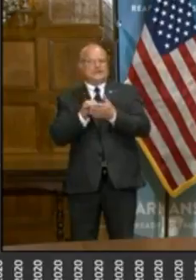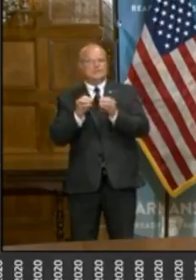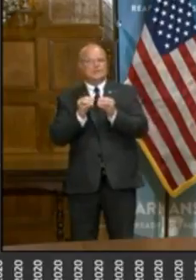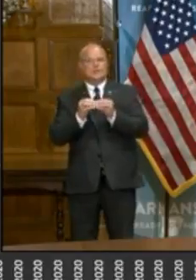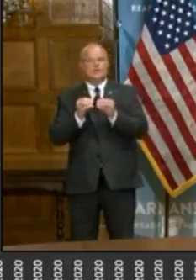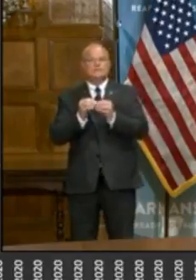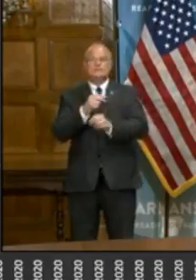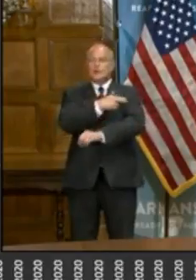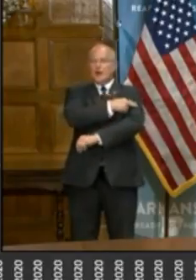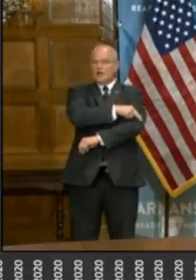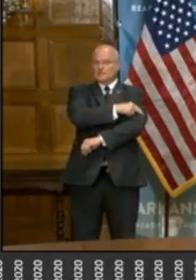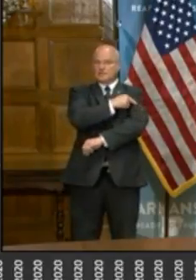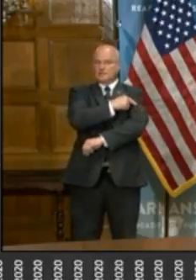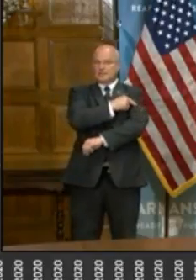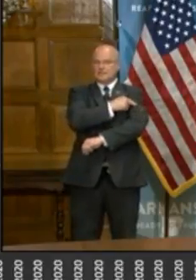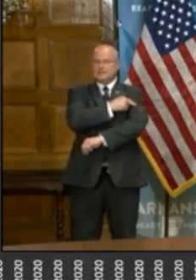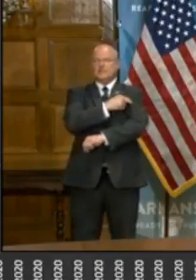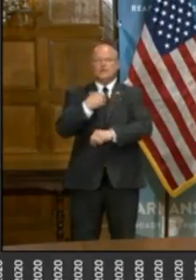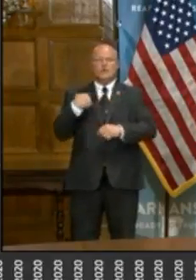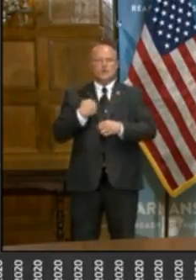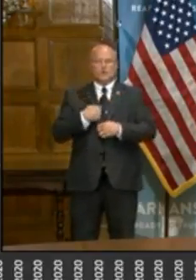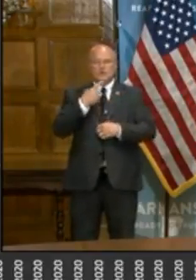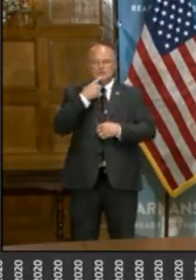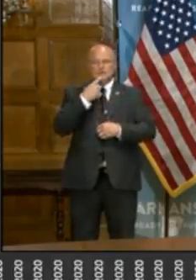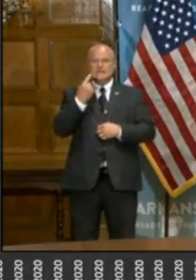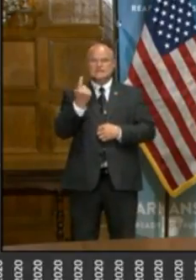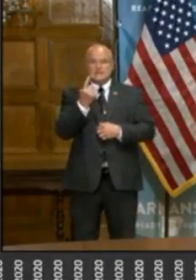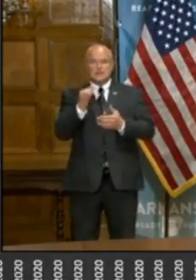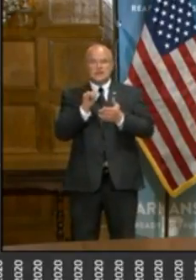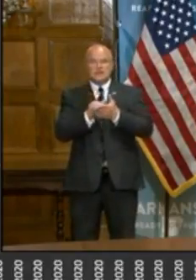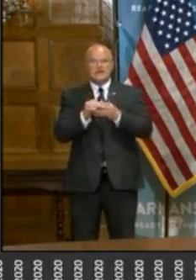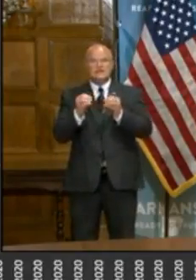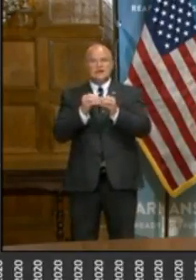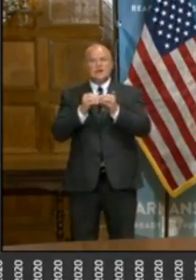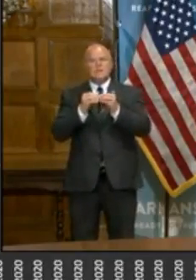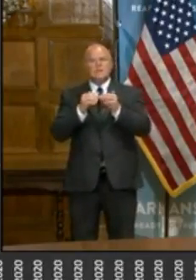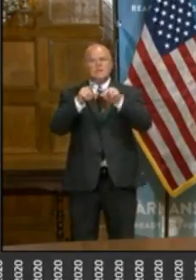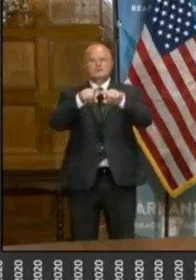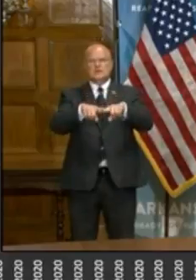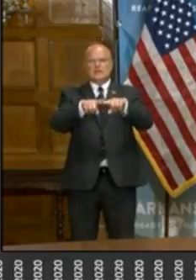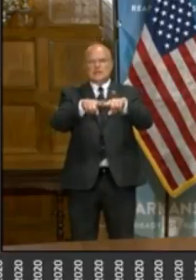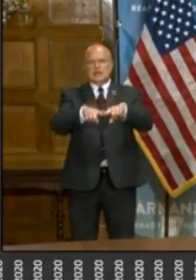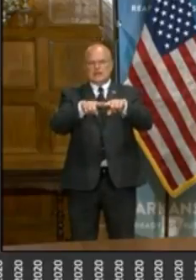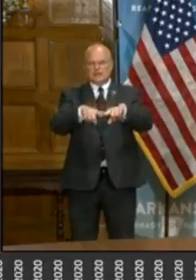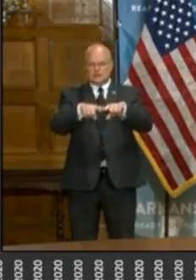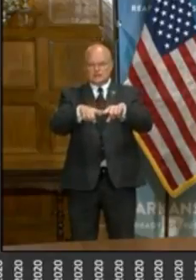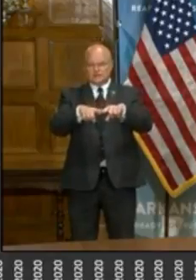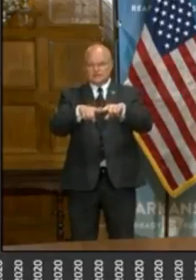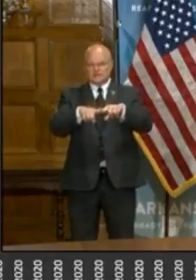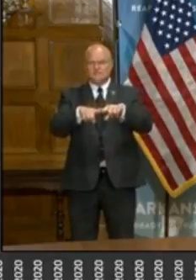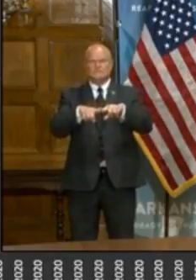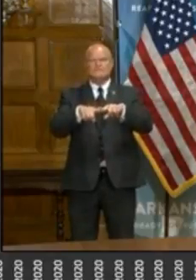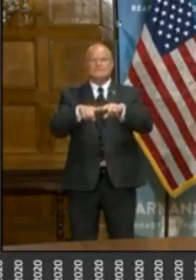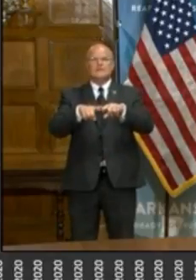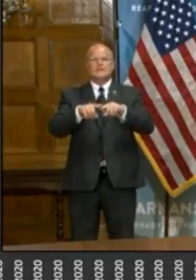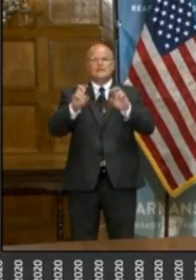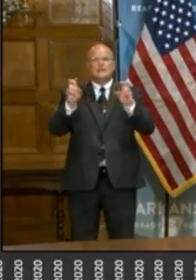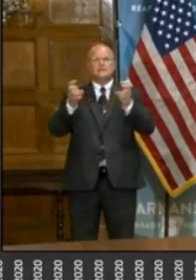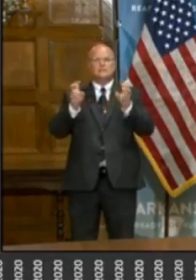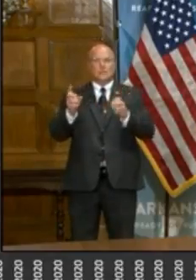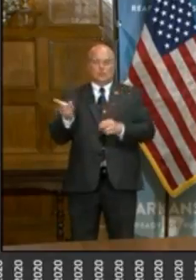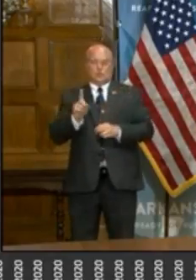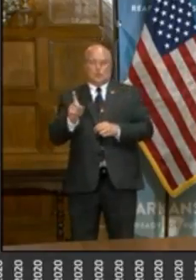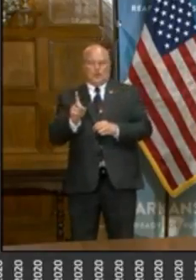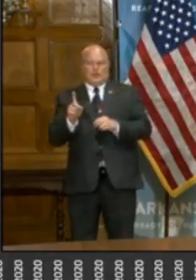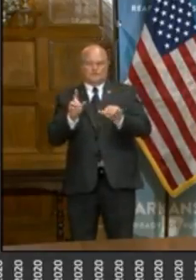more. Hospitalizations, we've always said, is something that is a more steady, reliable factor in terms of